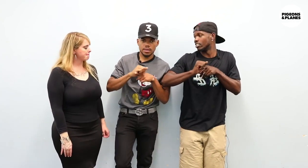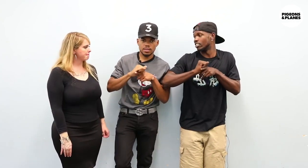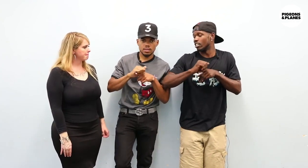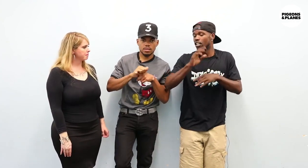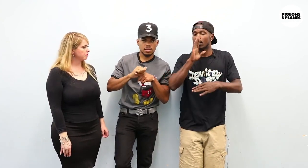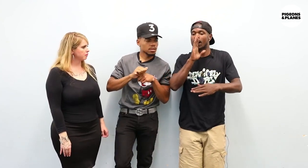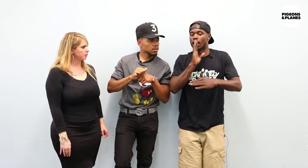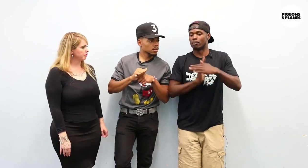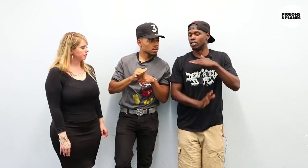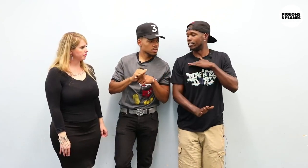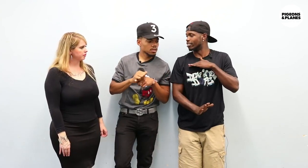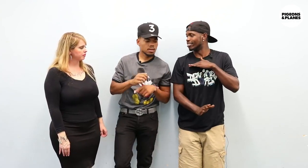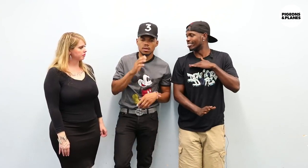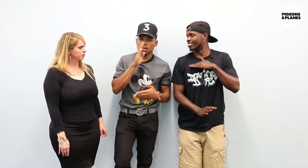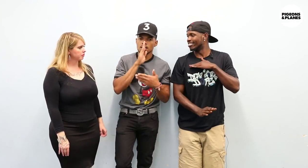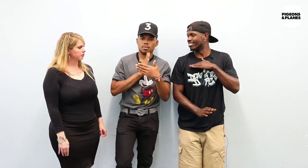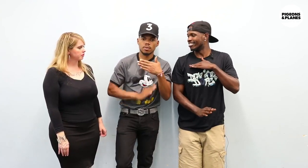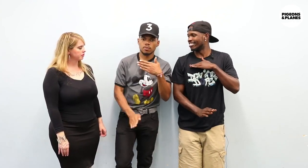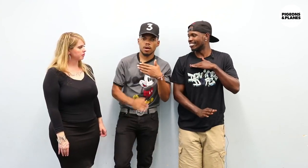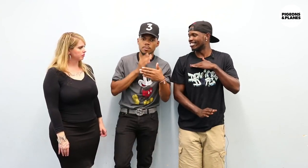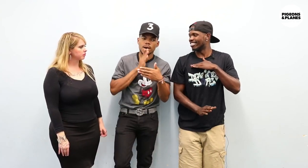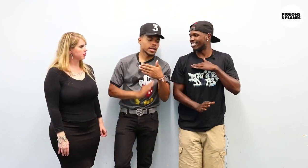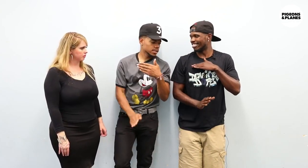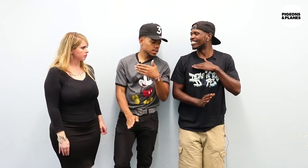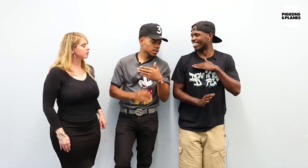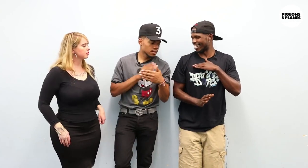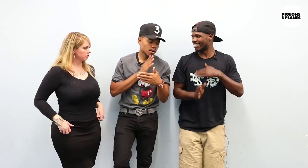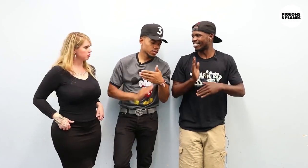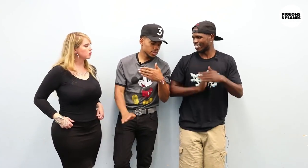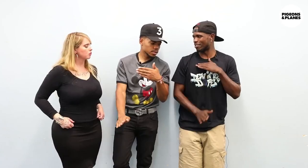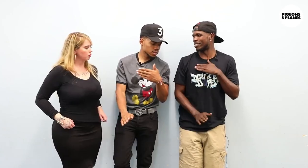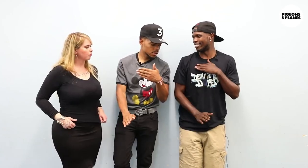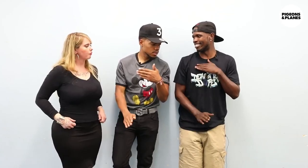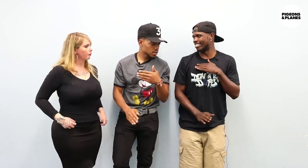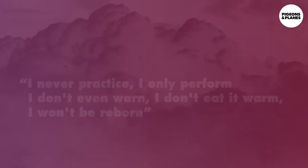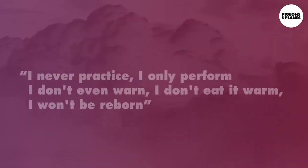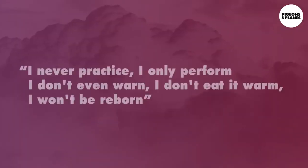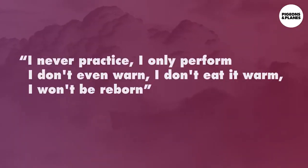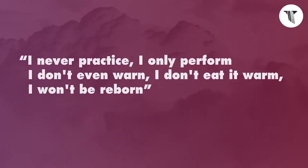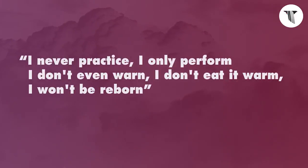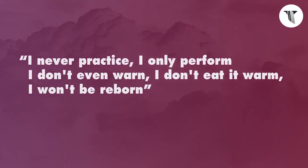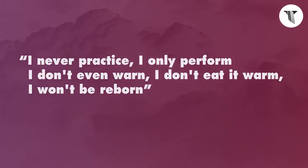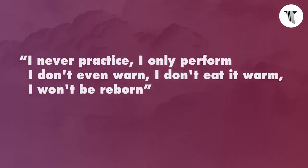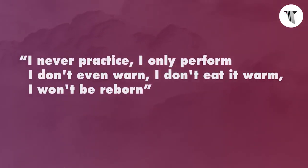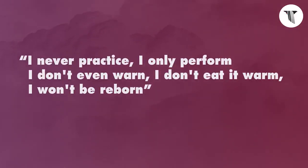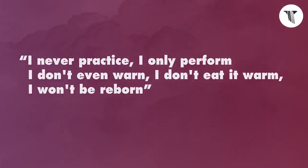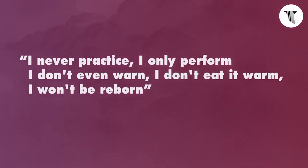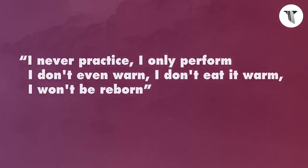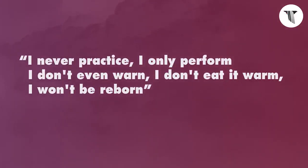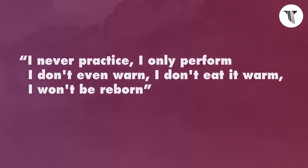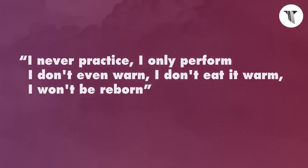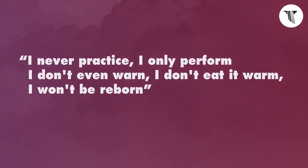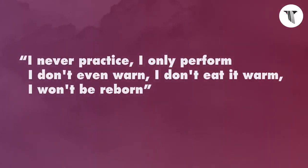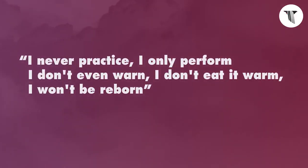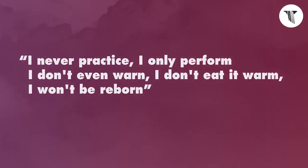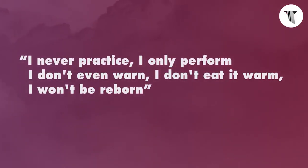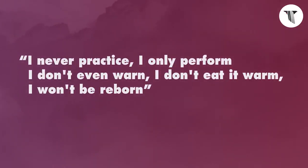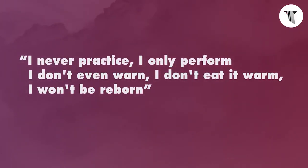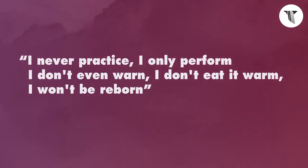Practice? Humbleness. Modesty. Yeah. Humbleness. Humbleness. I never practice, I only perform. I don't even warn, I don't